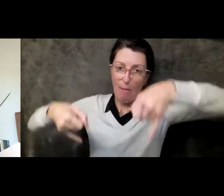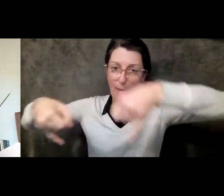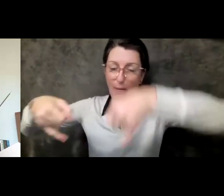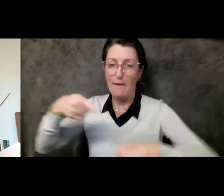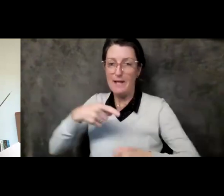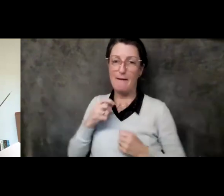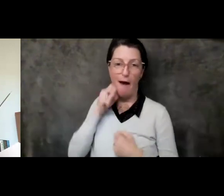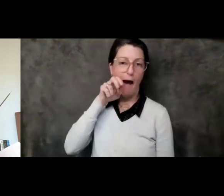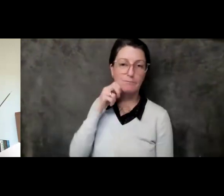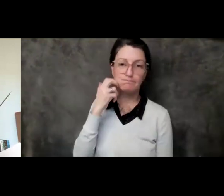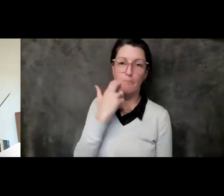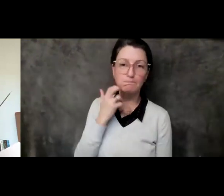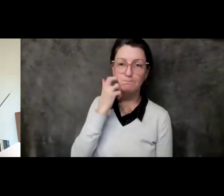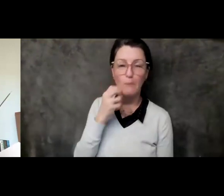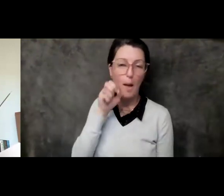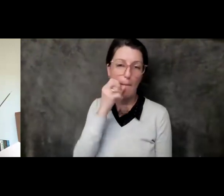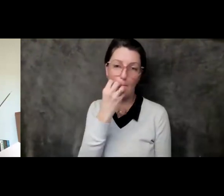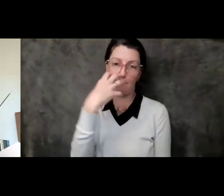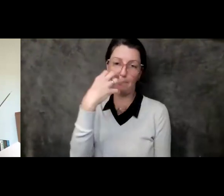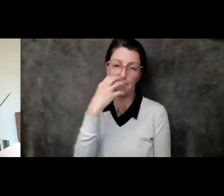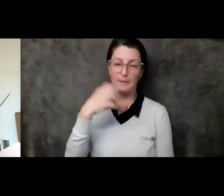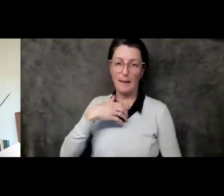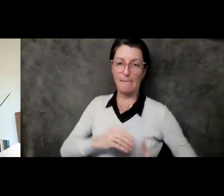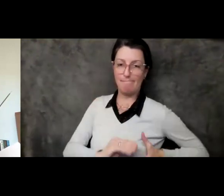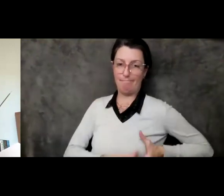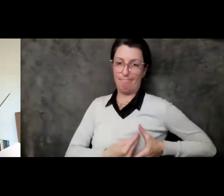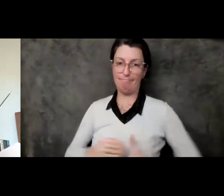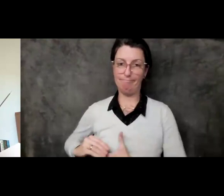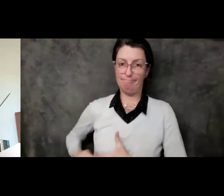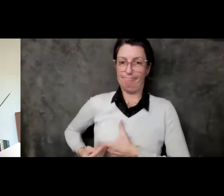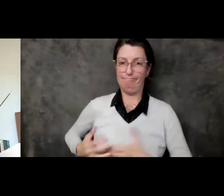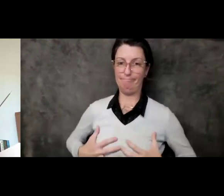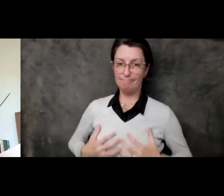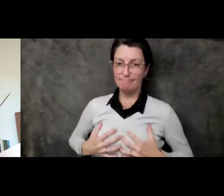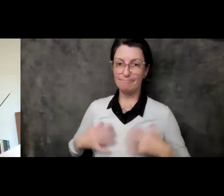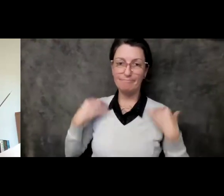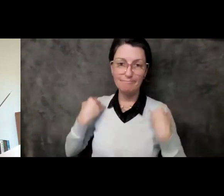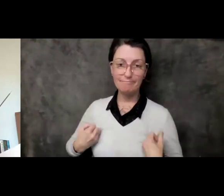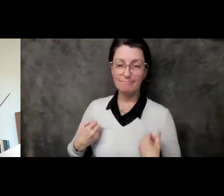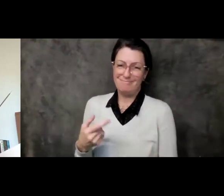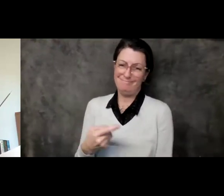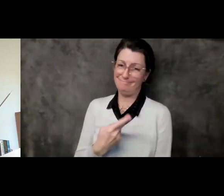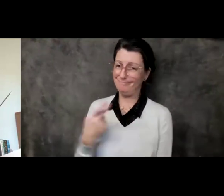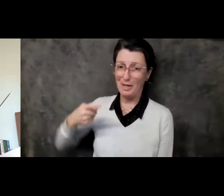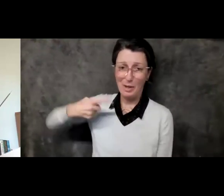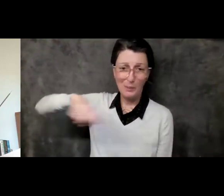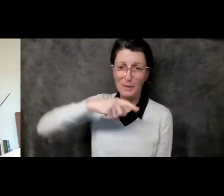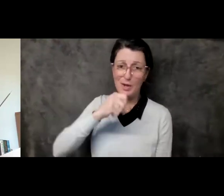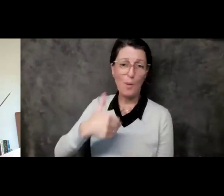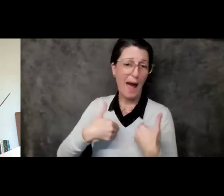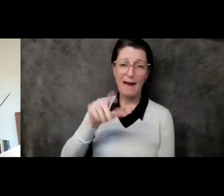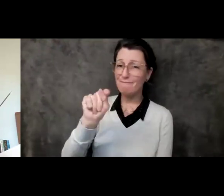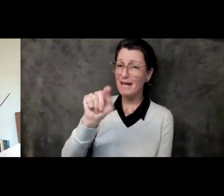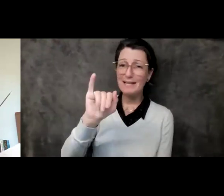strap bras as if they had something special going on down there. Though none of us, except Lisa, have any tits yet. And even if I had them, I